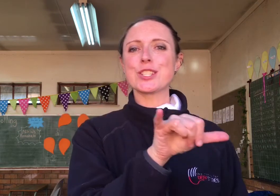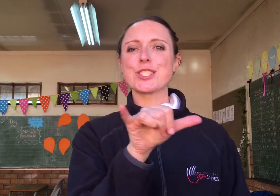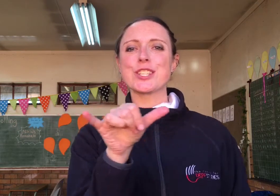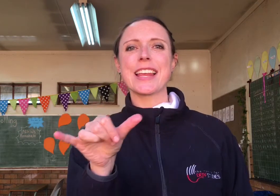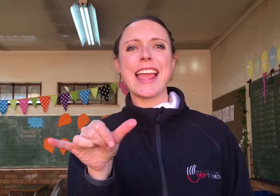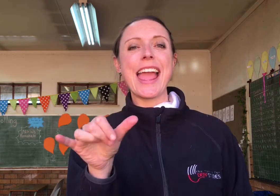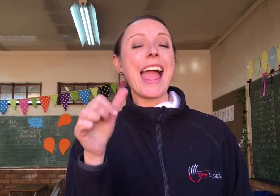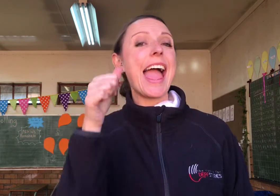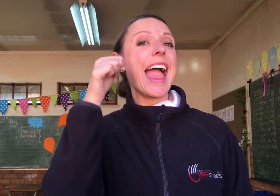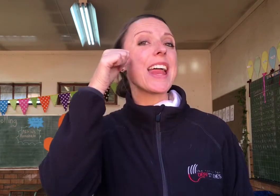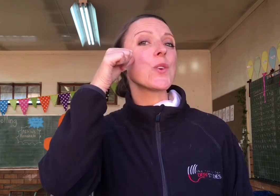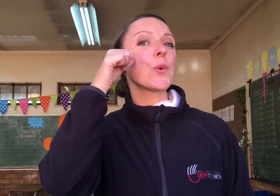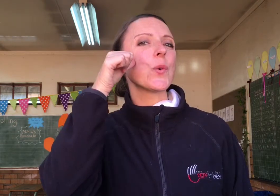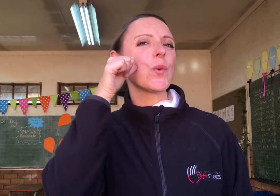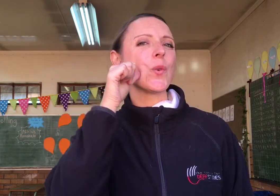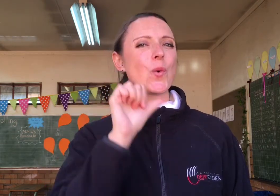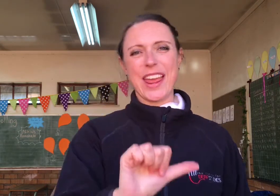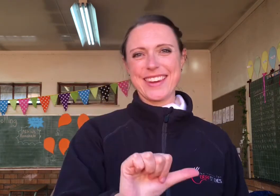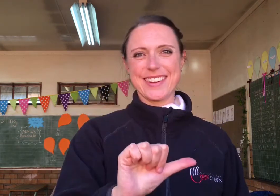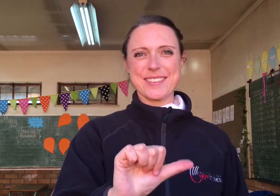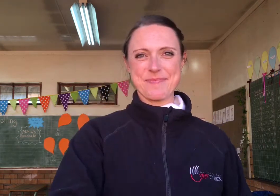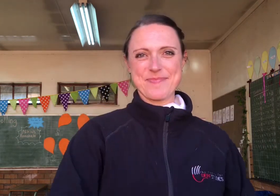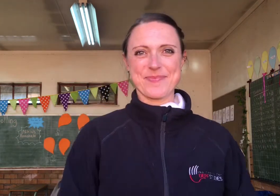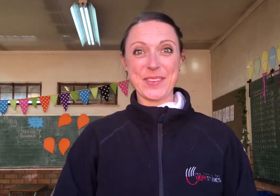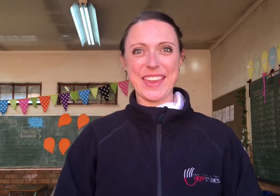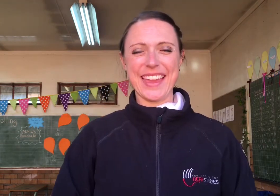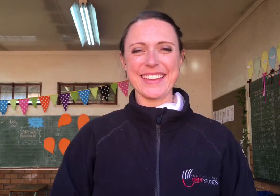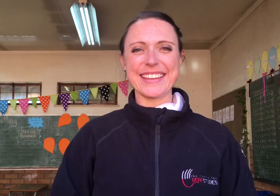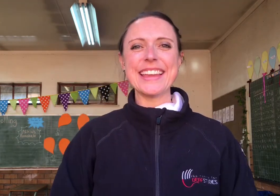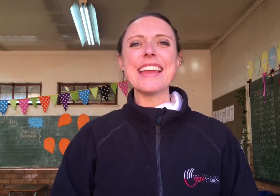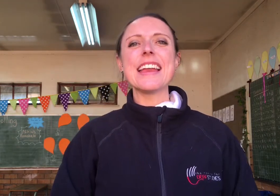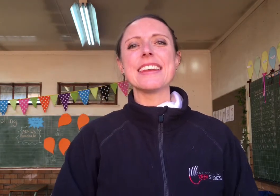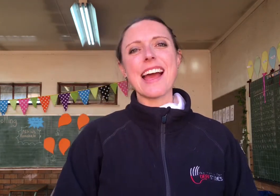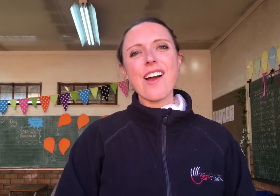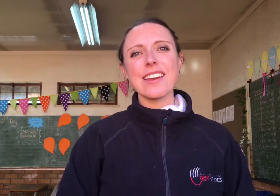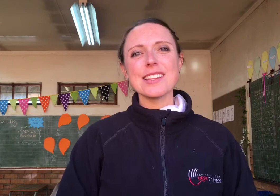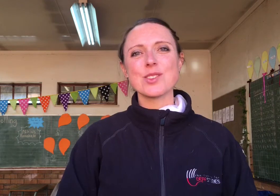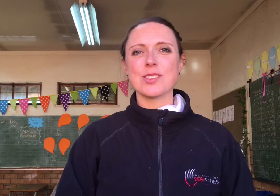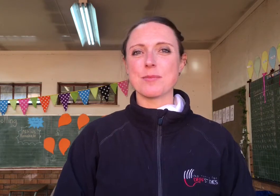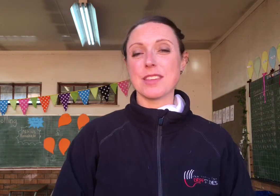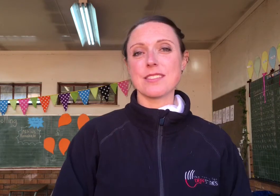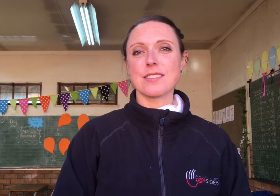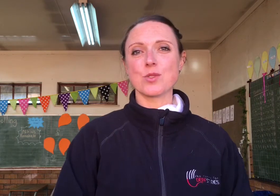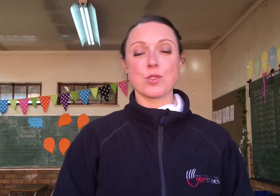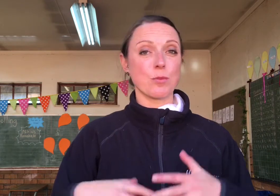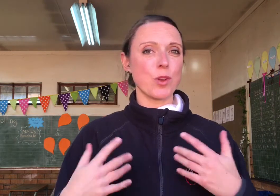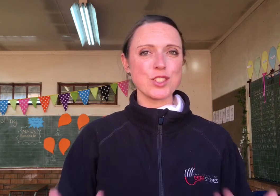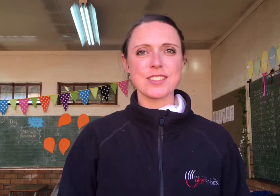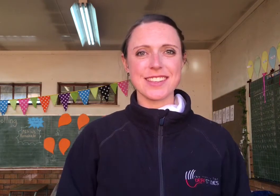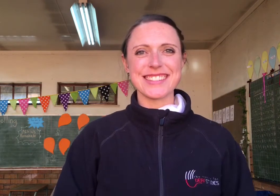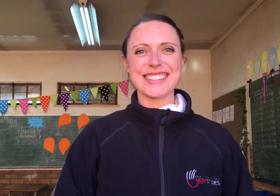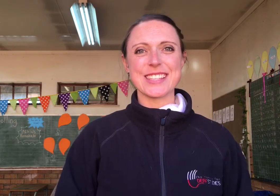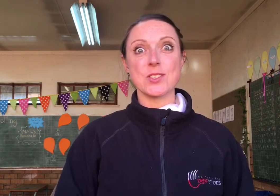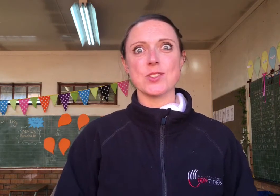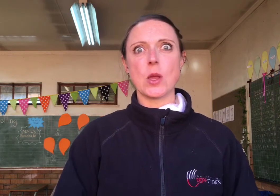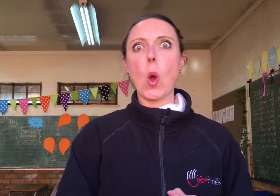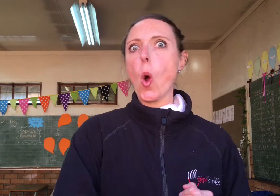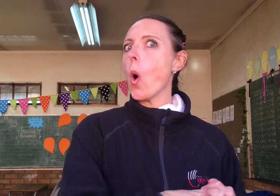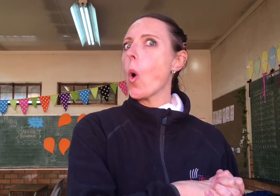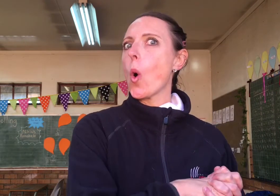which, and when. Okay, now let's do some sentences or some question sentences using